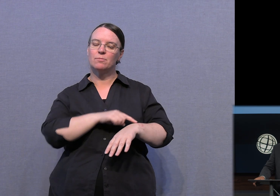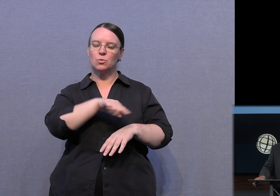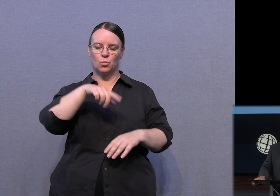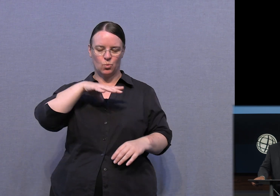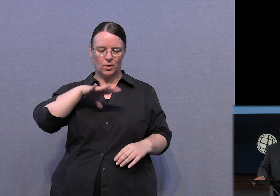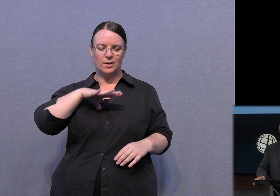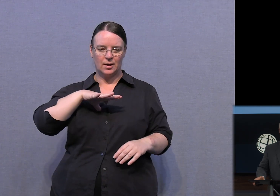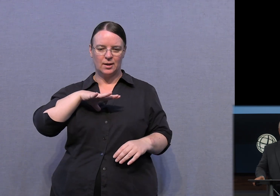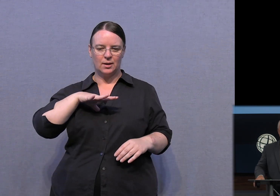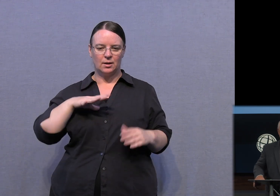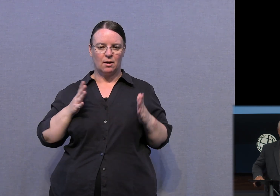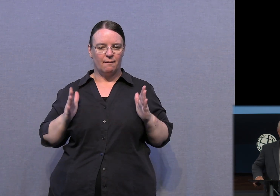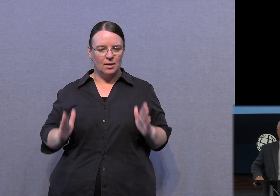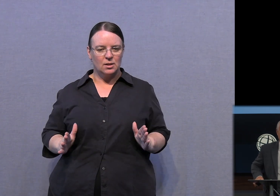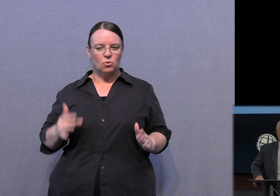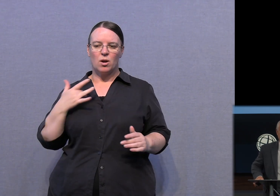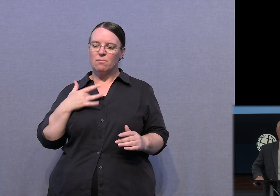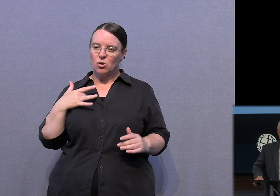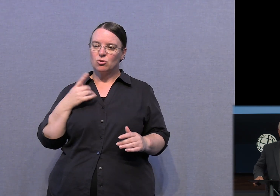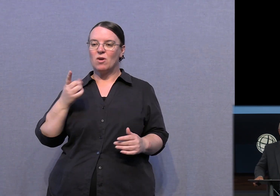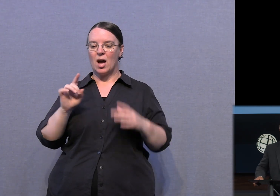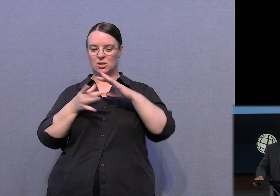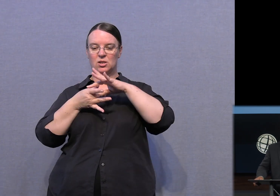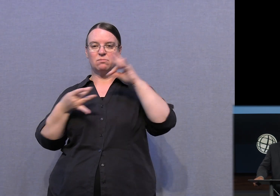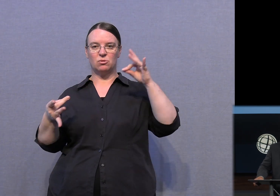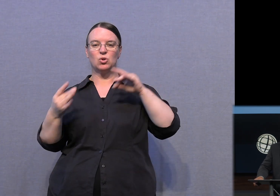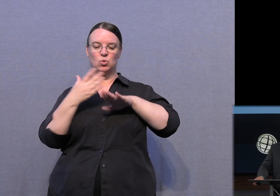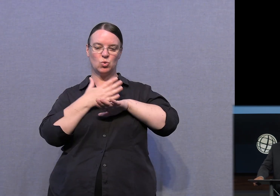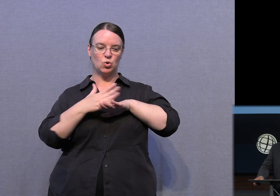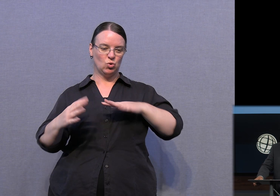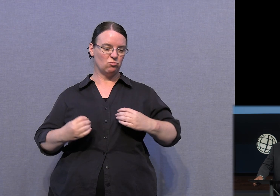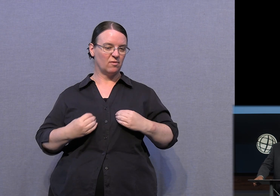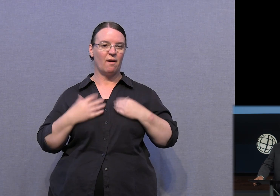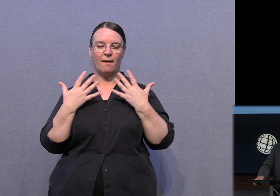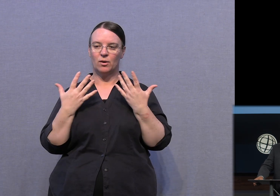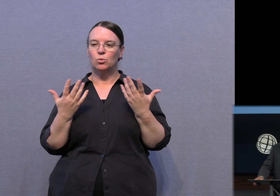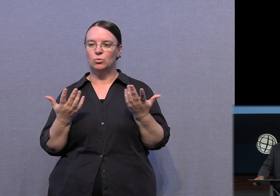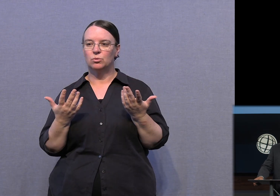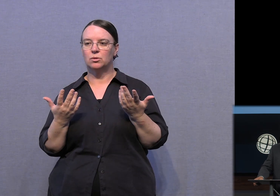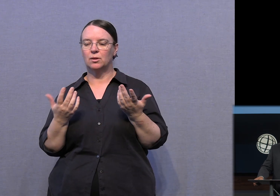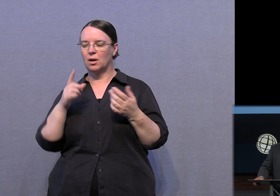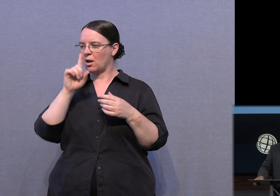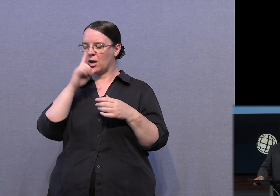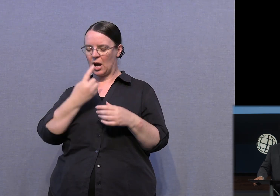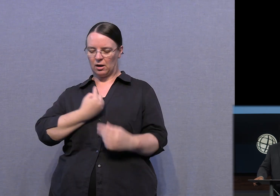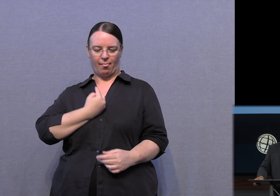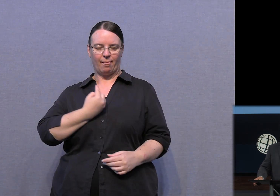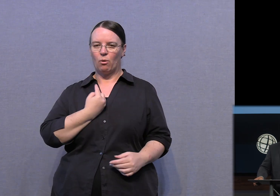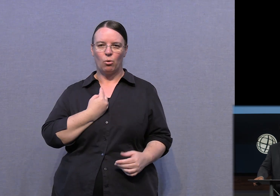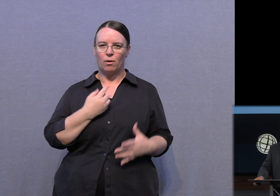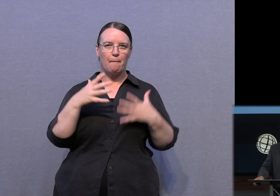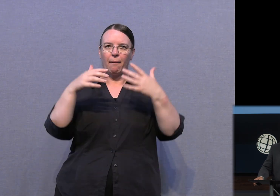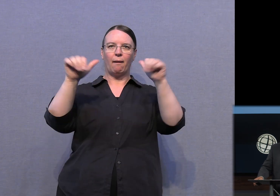physical, emotional, and even spiritual renewal. We can't make it on our own. We realize that after a discouragement